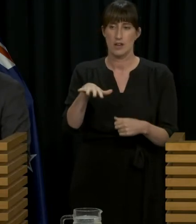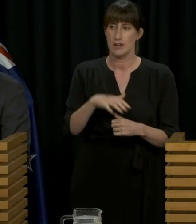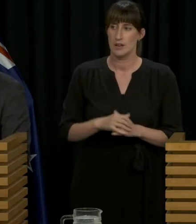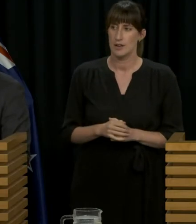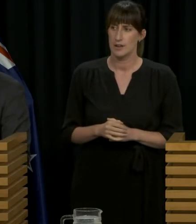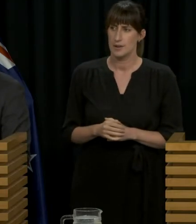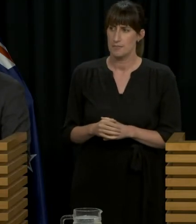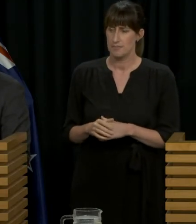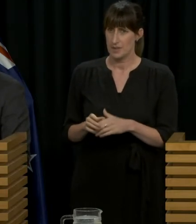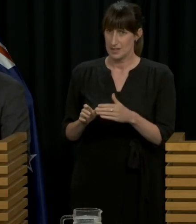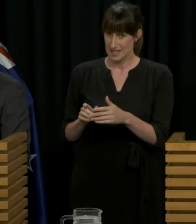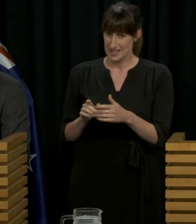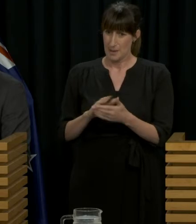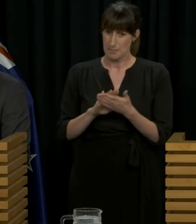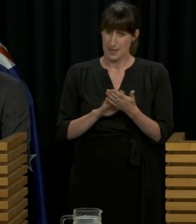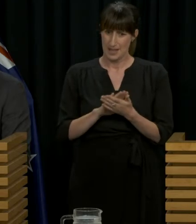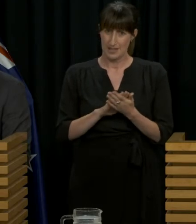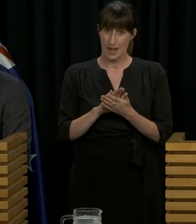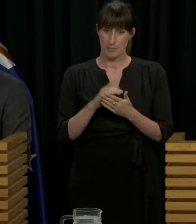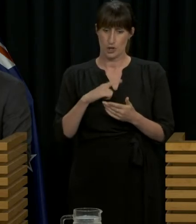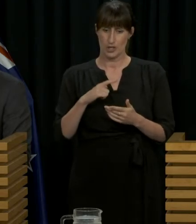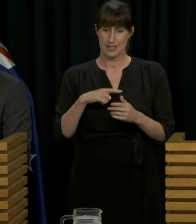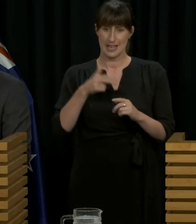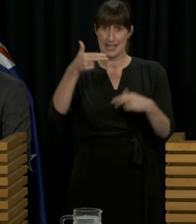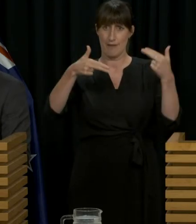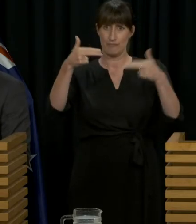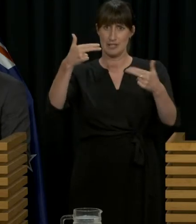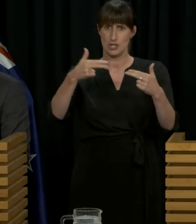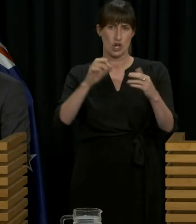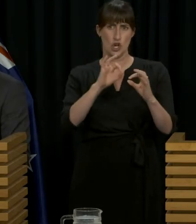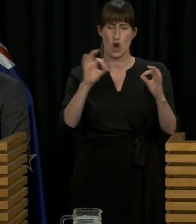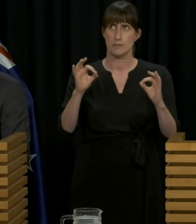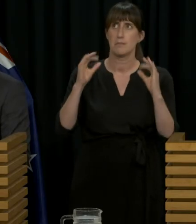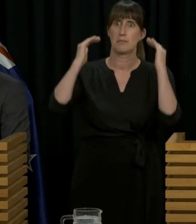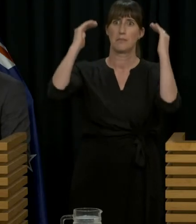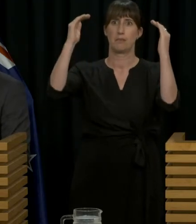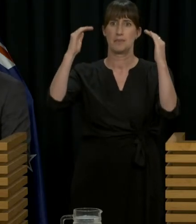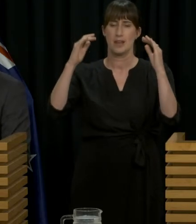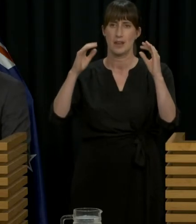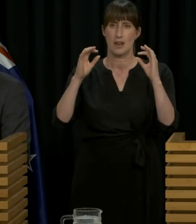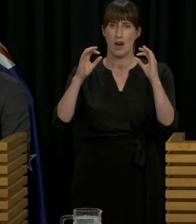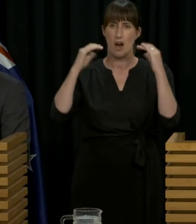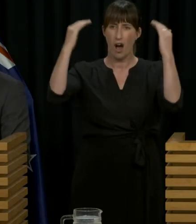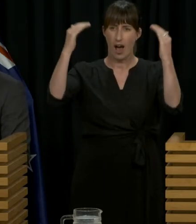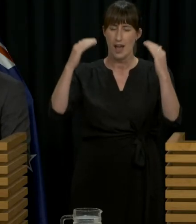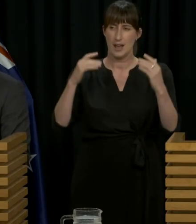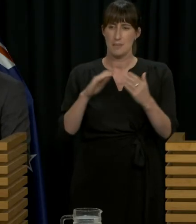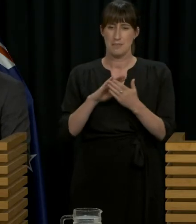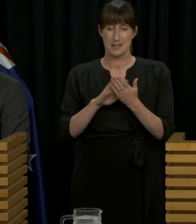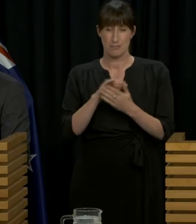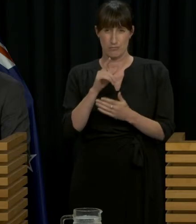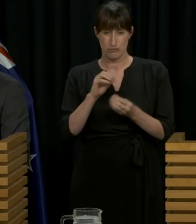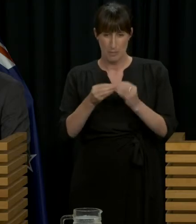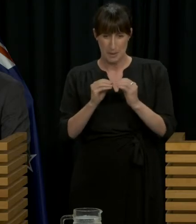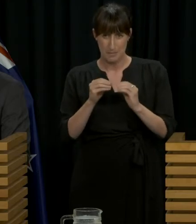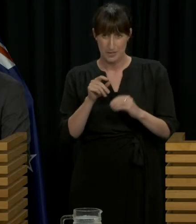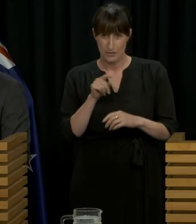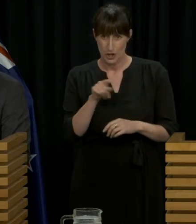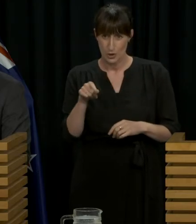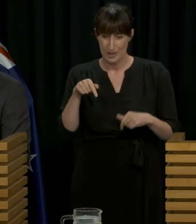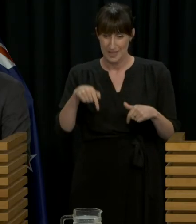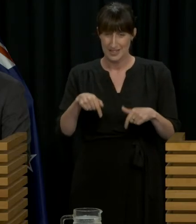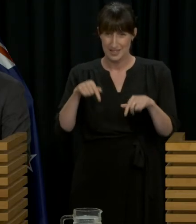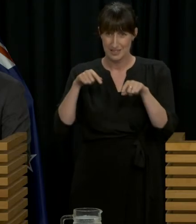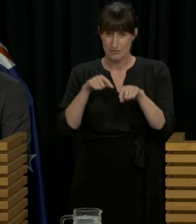in tracing this particular case? Oh, I mean, obviously the CCTV improvements that we're making across the board make life easier for us. They're